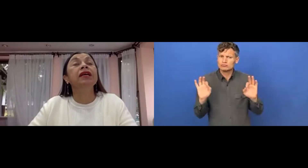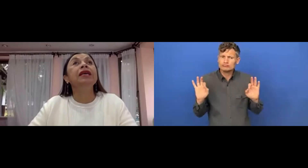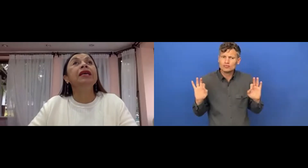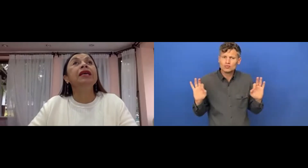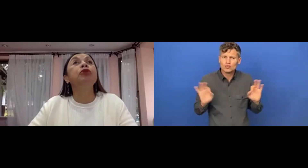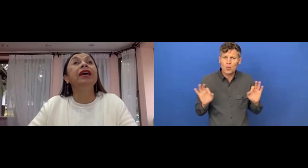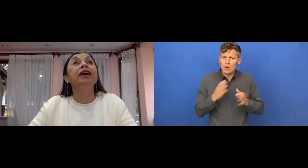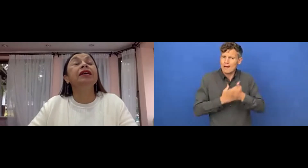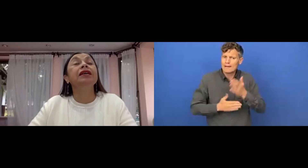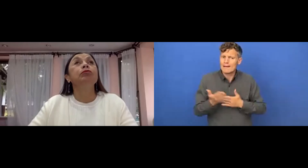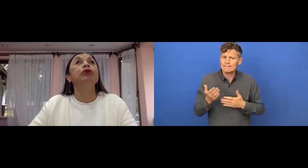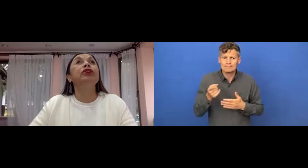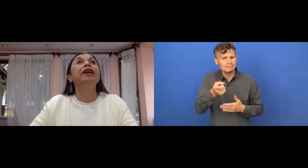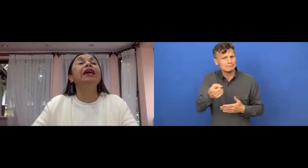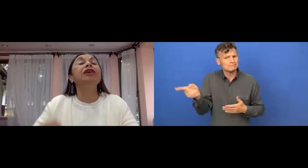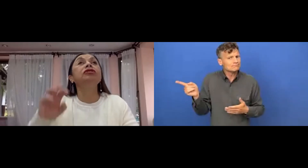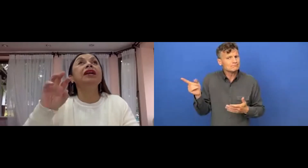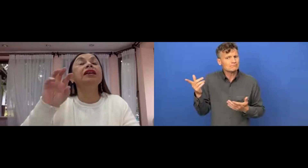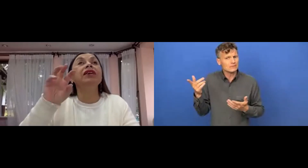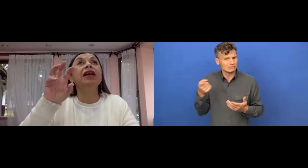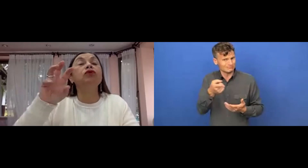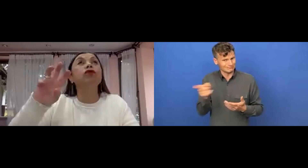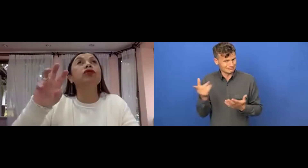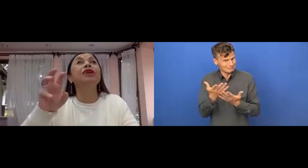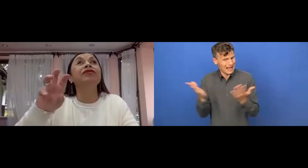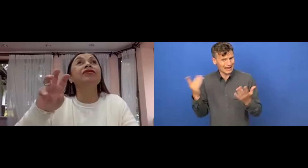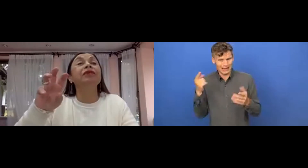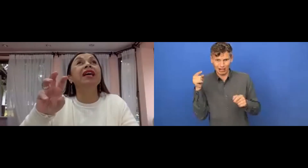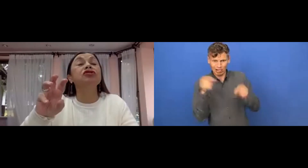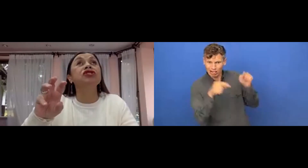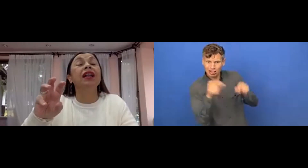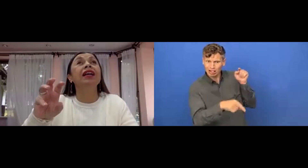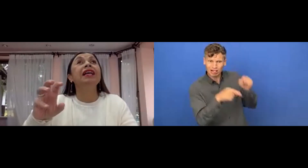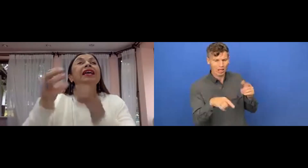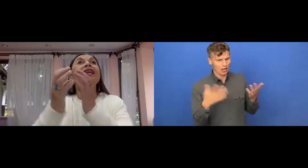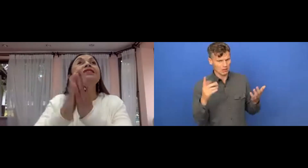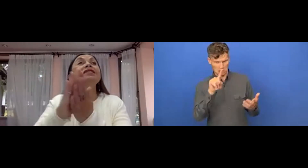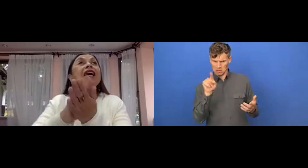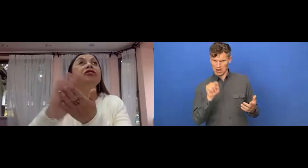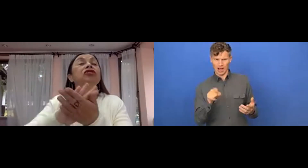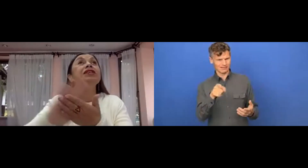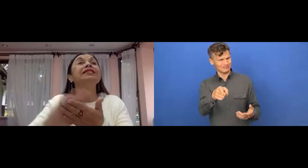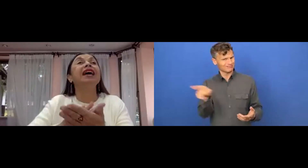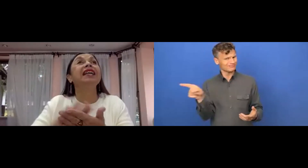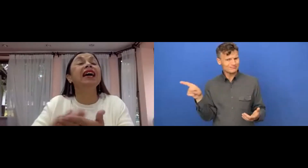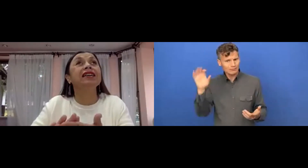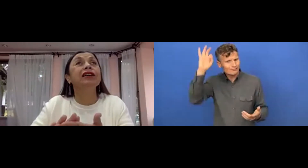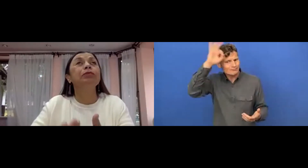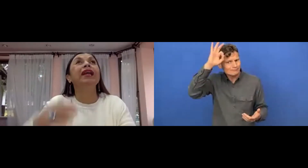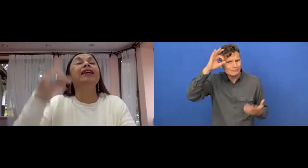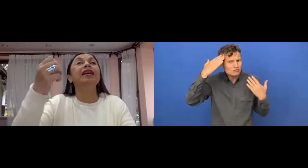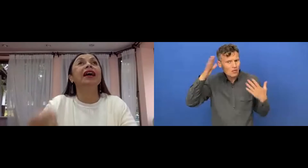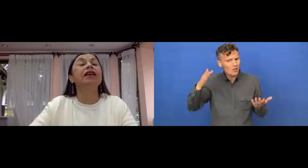who are those who perpetuate these situations of bullying. Why is that? Because they are also shown the focal point of a